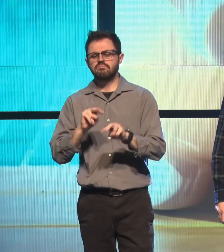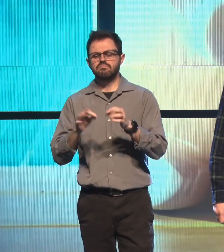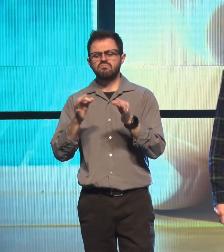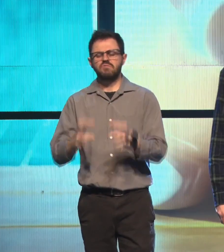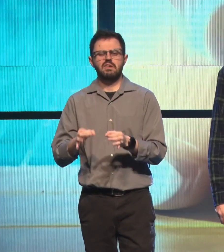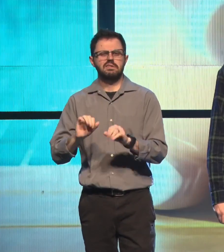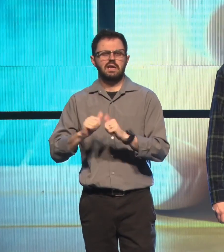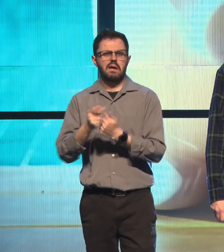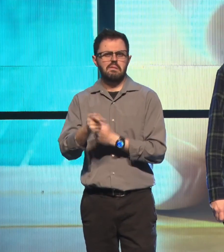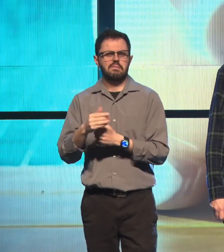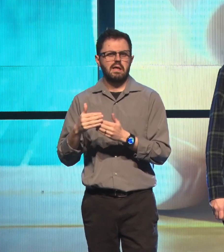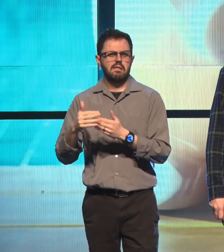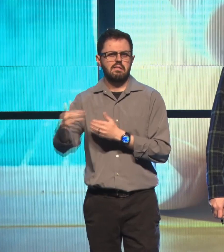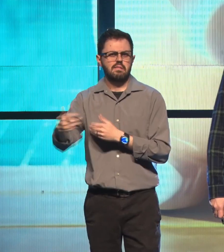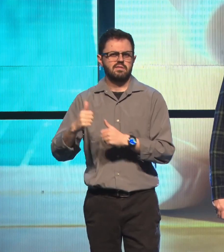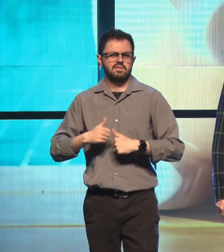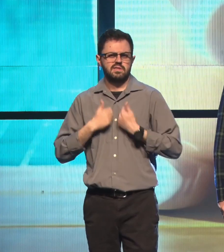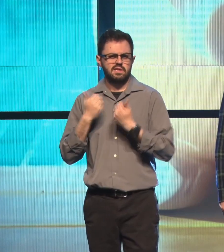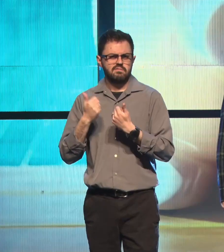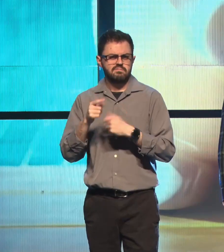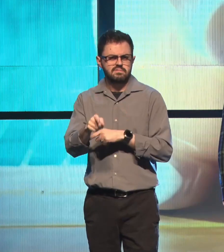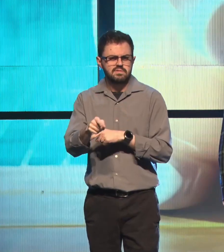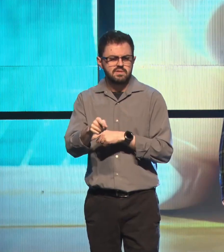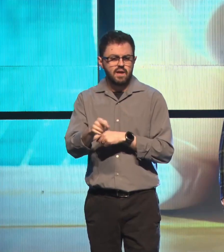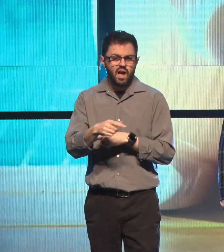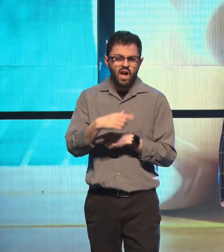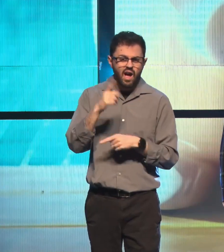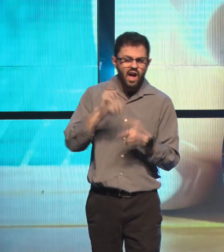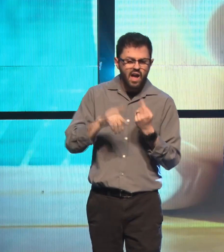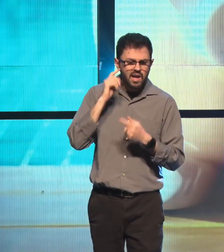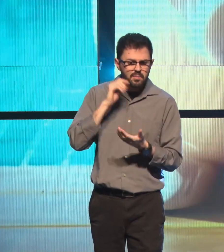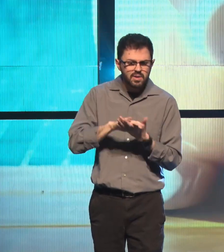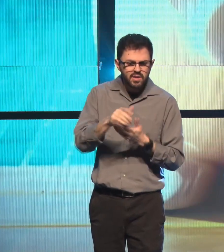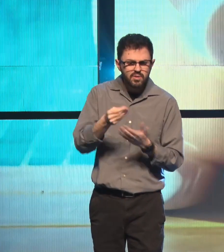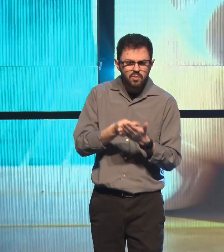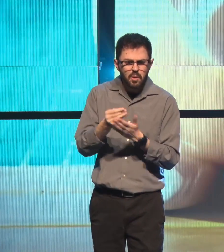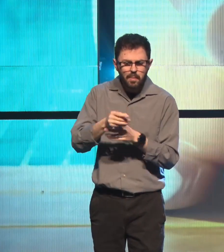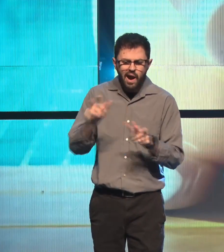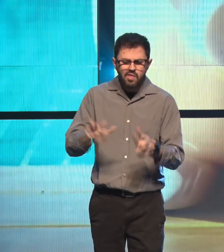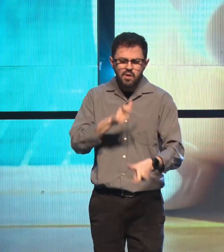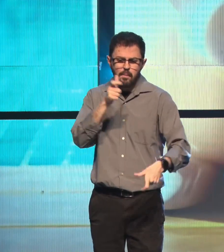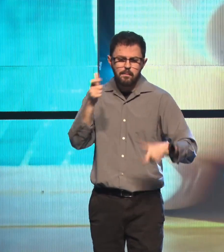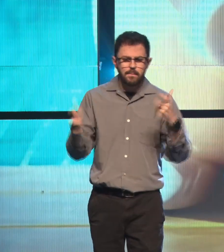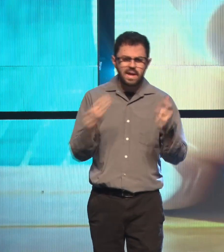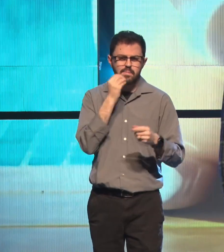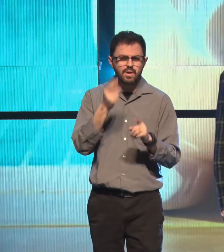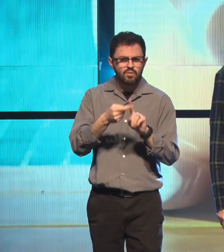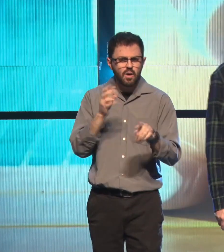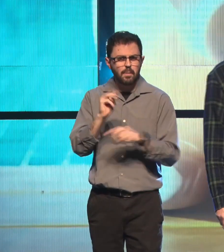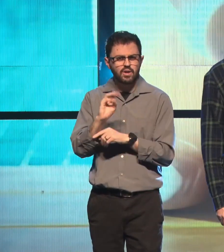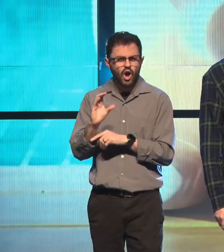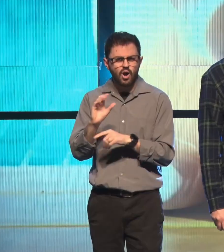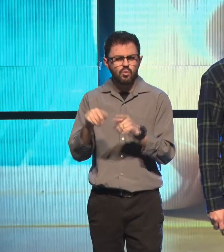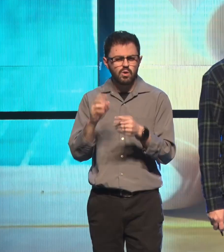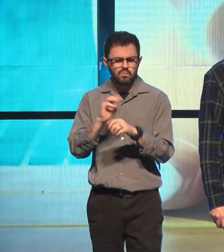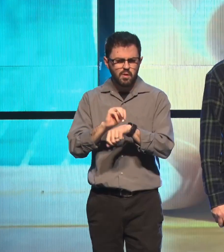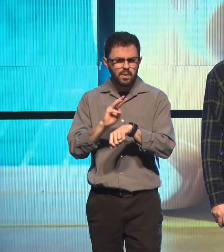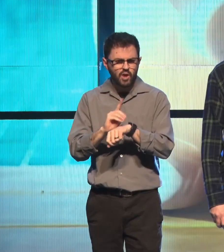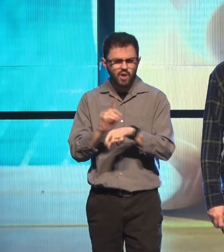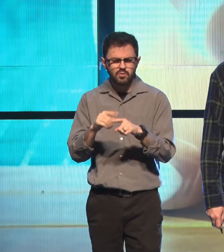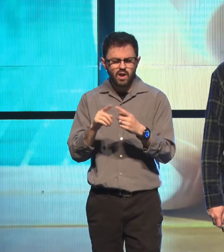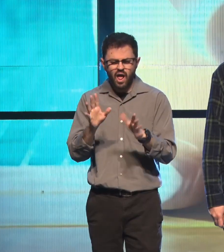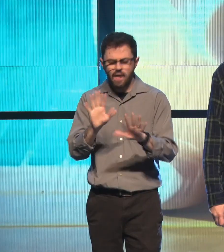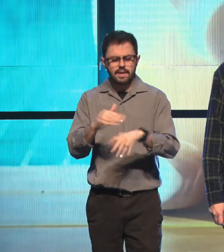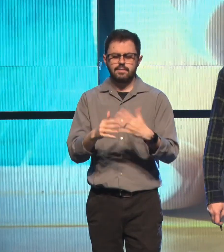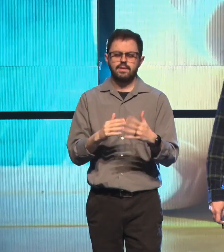afterwards, right? They're like, I can't believe you were getting a supersized McDonald's when you just told me you couldn't, right? So maybe you've